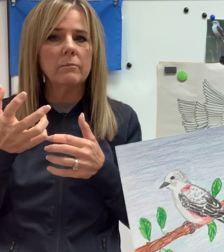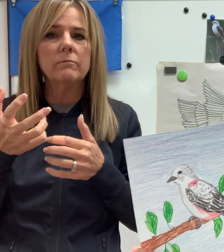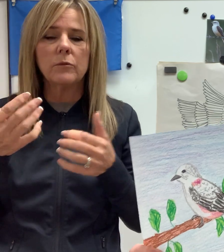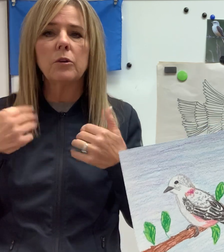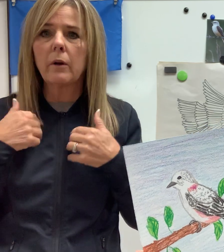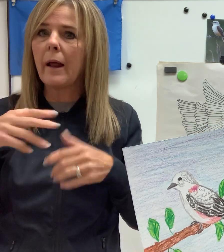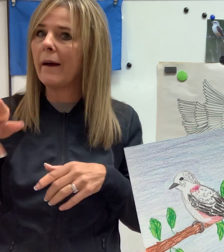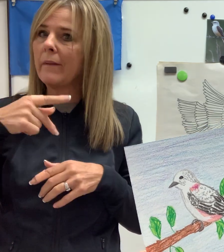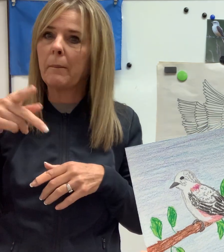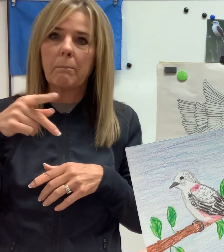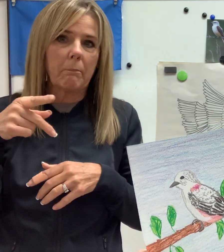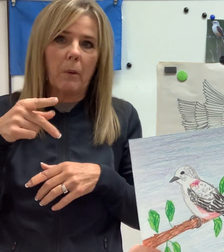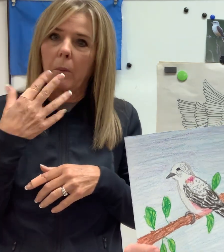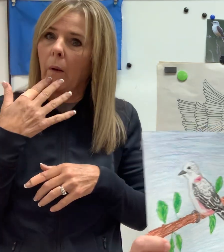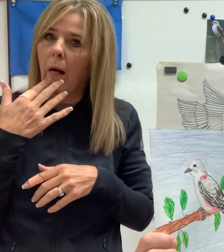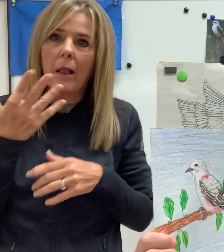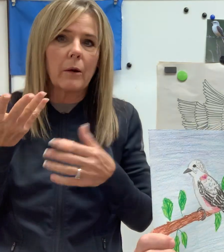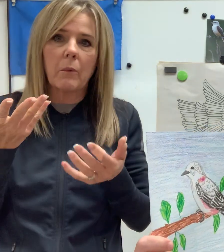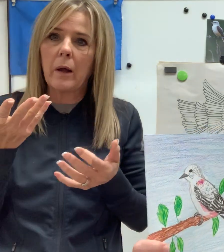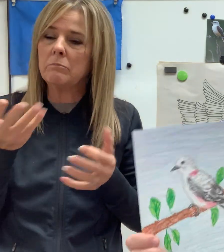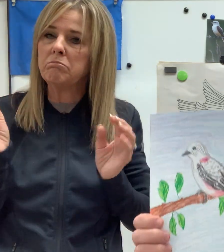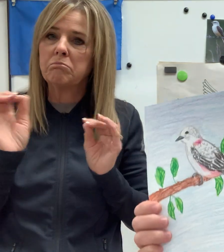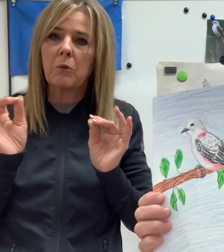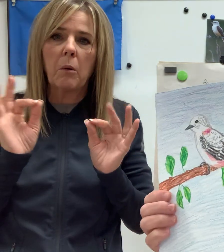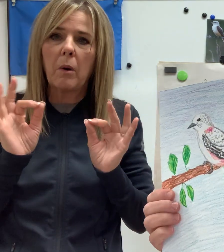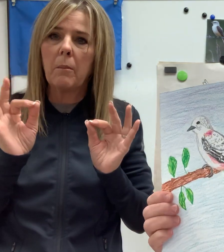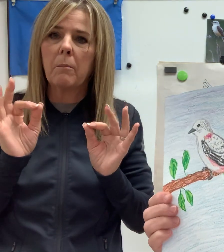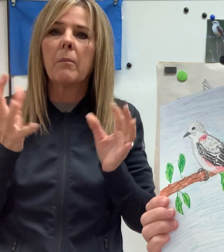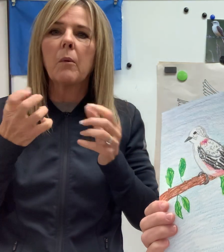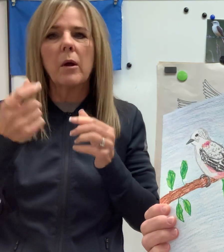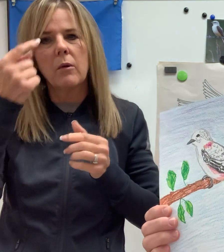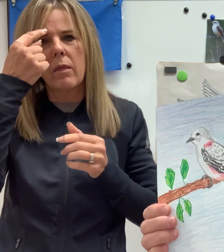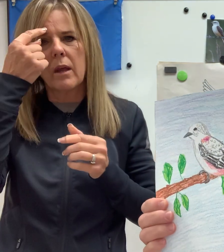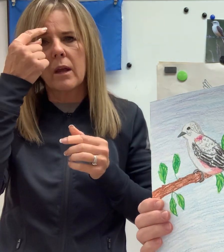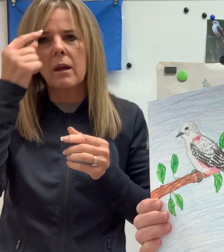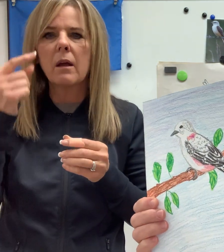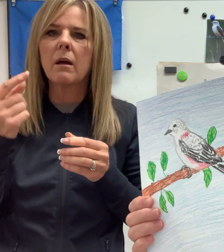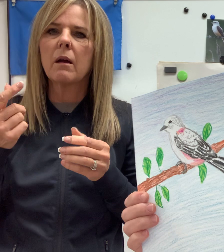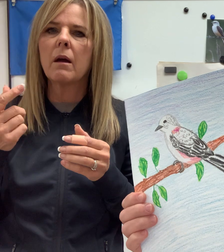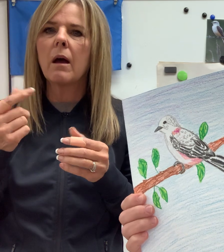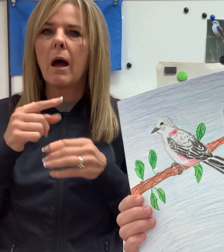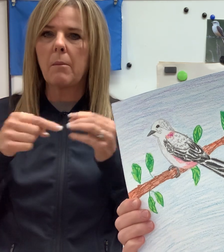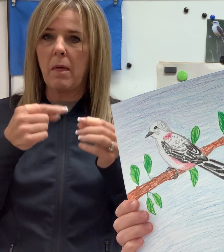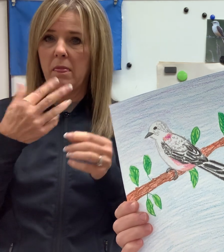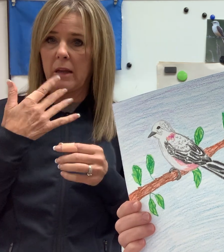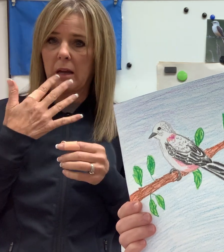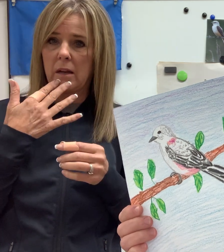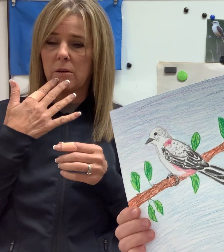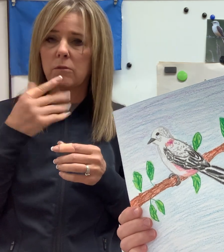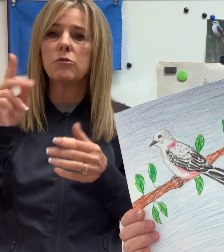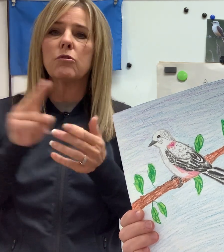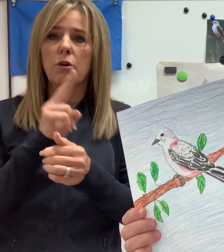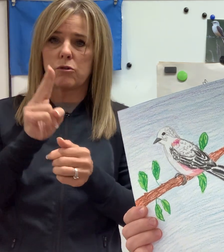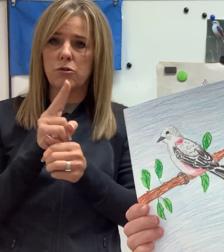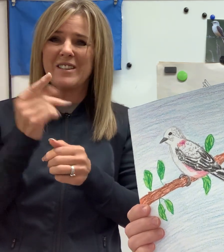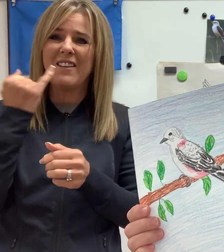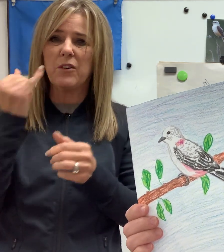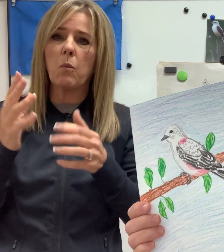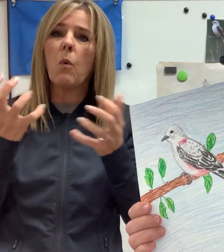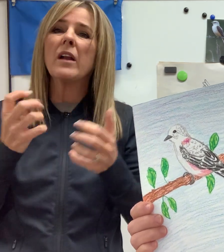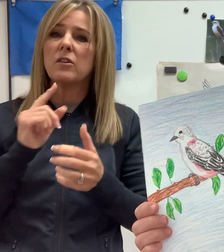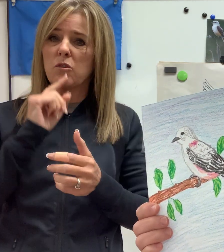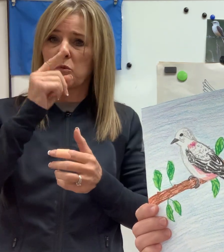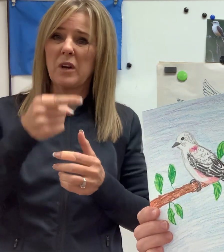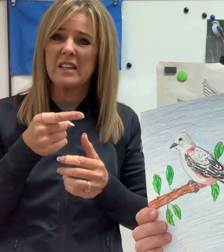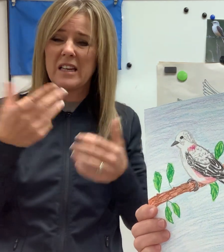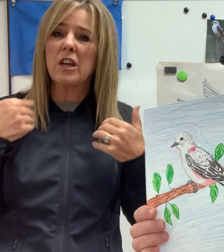have a purple Scissortail flycatcher, no problem at all. But I just want you to think about the colors that you're using. If you want them to look realistic and